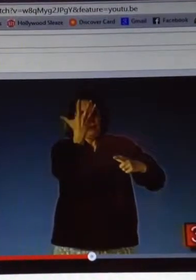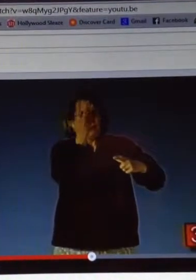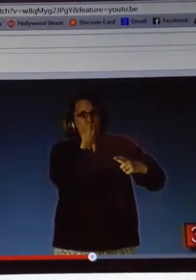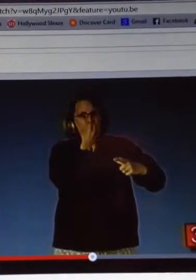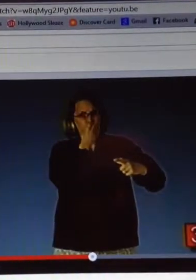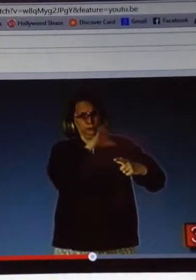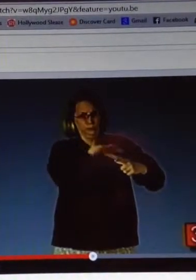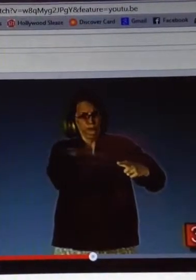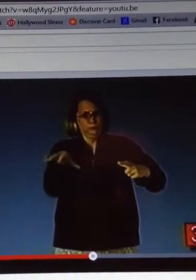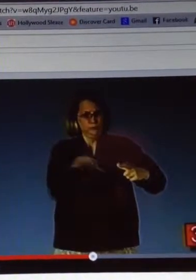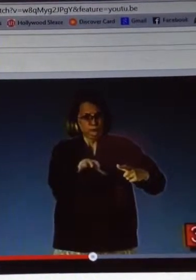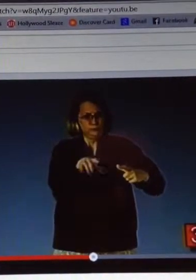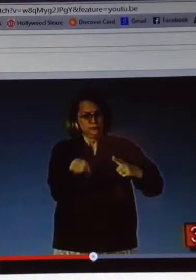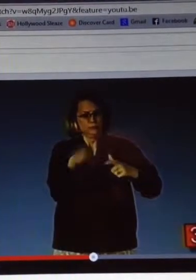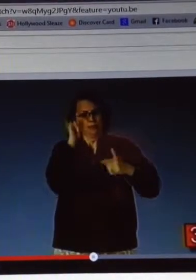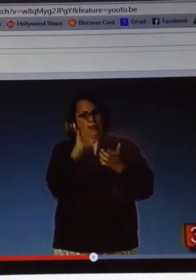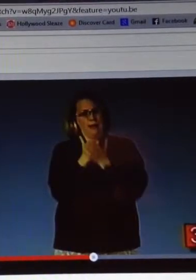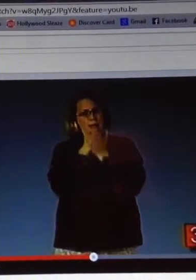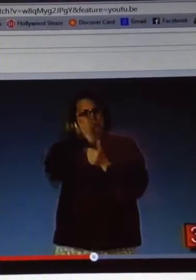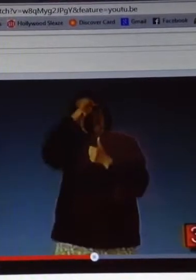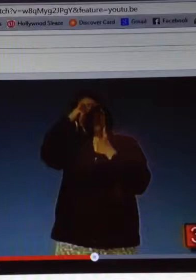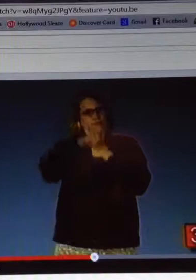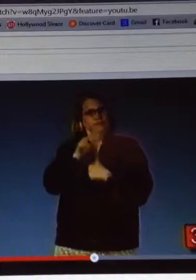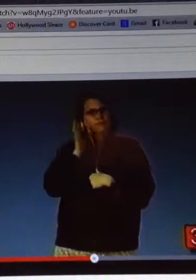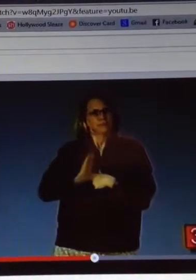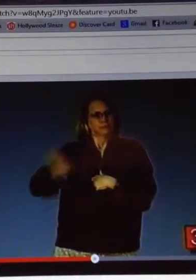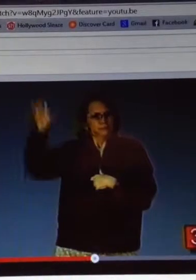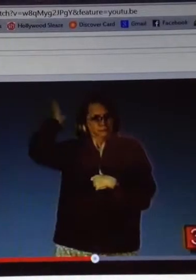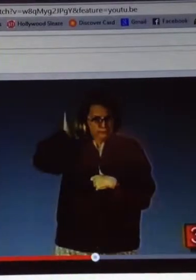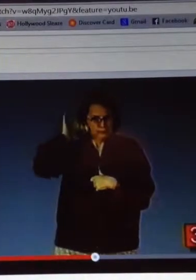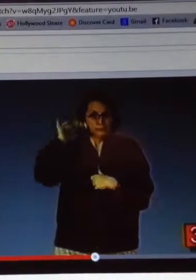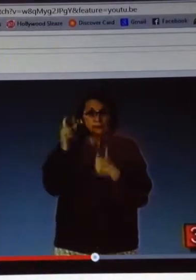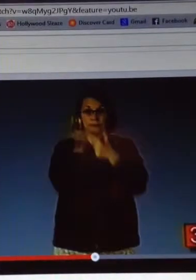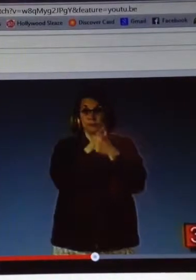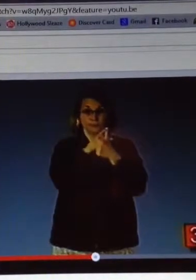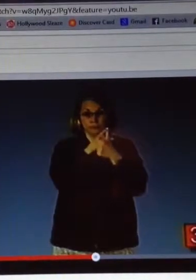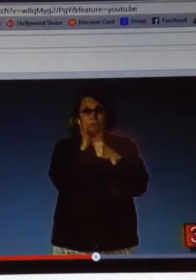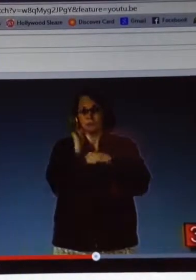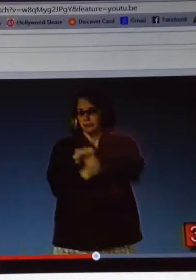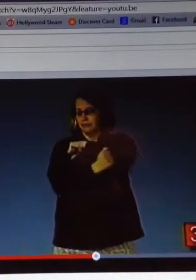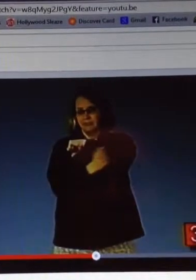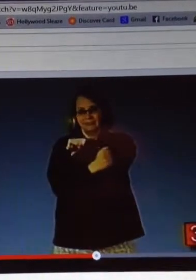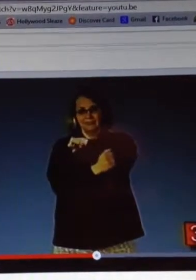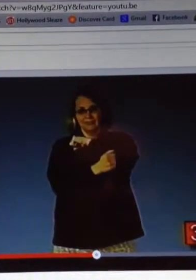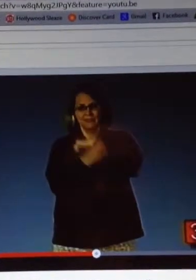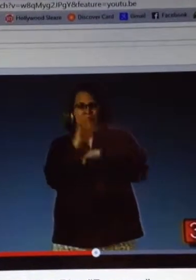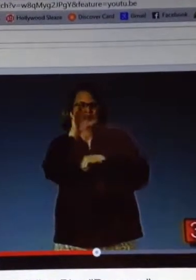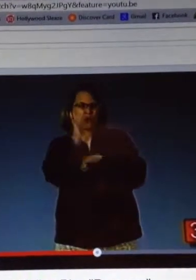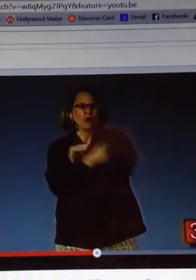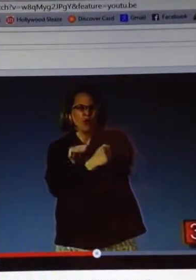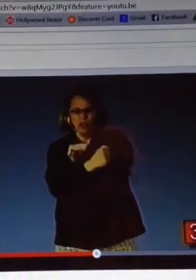So they would make what they could. They had a plate set up, and there were five items on them. The first thing